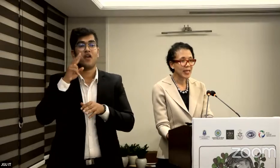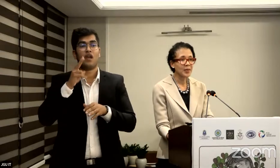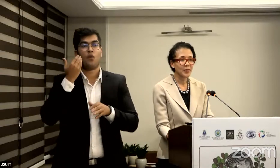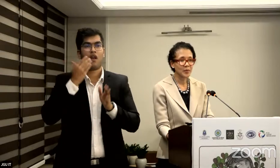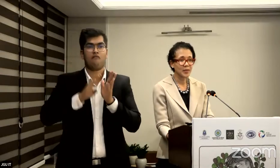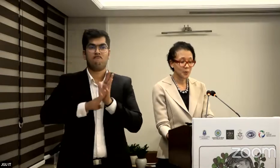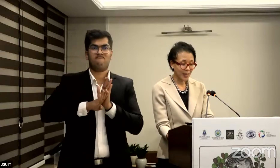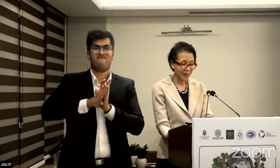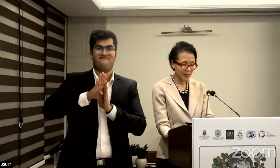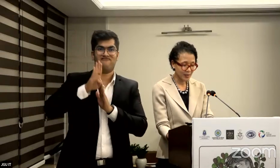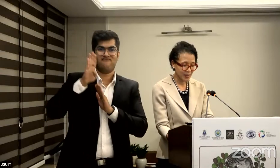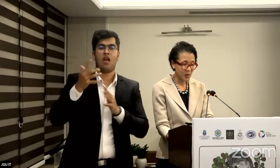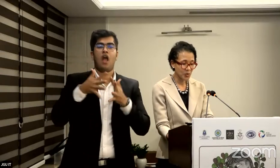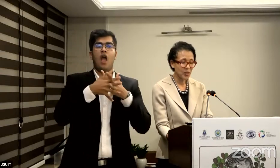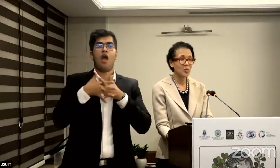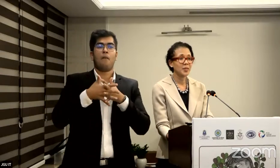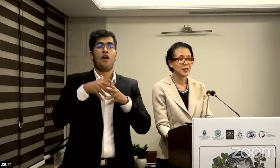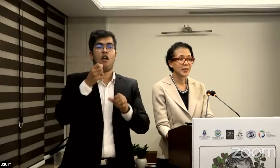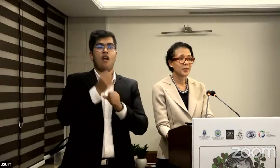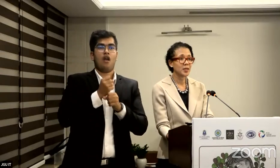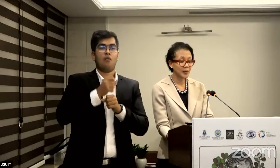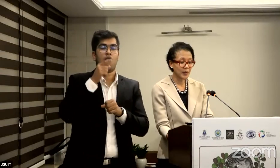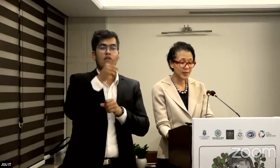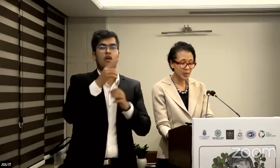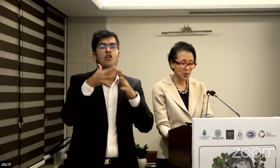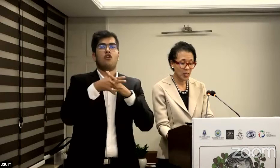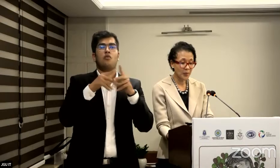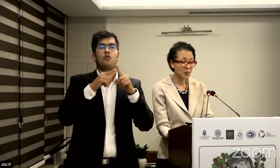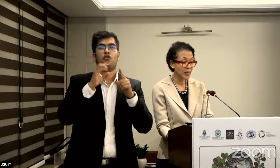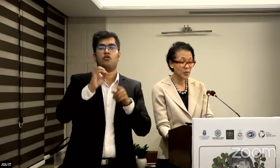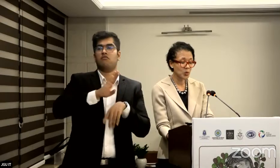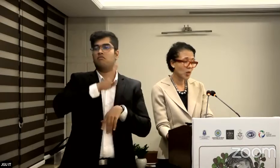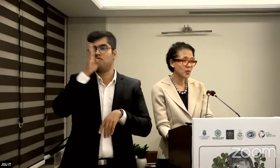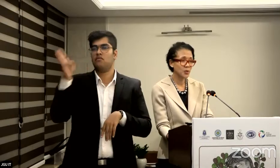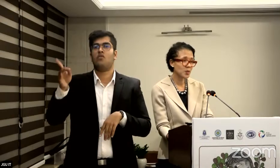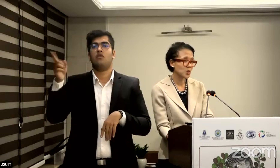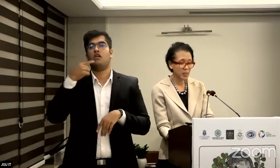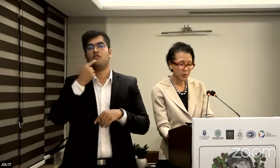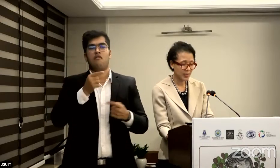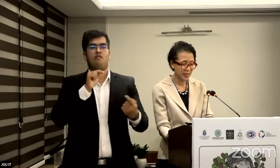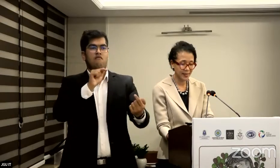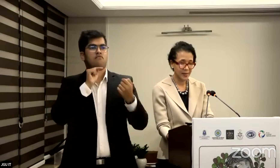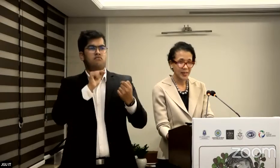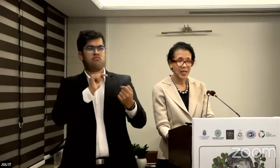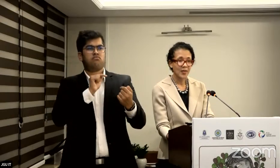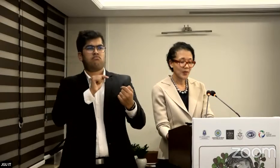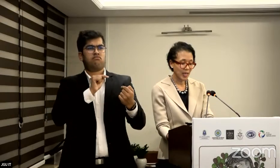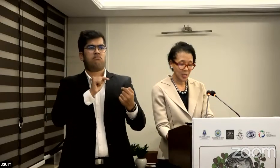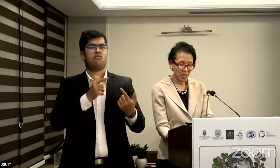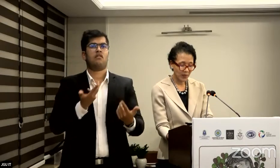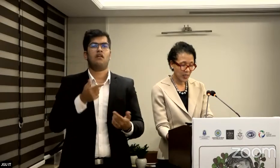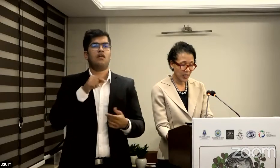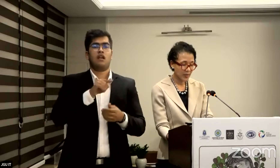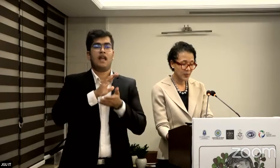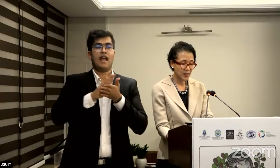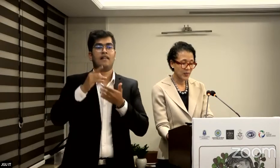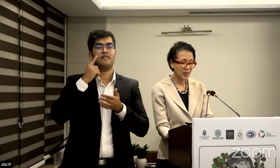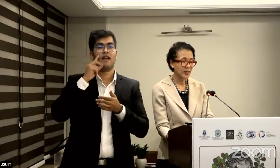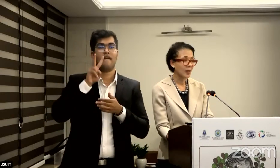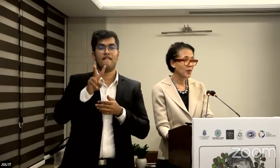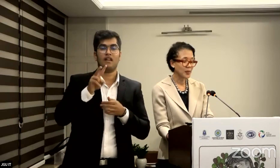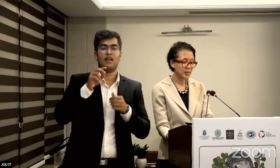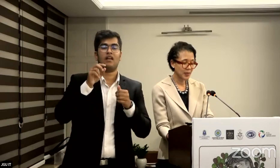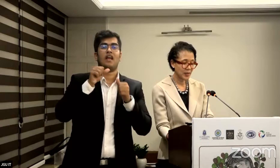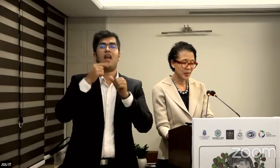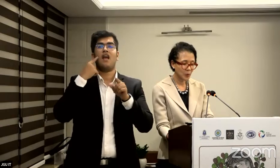the same government arrived at the WTO ministerial conference in Doha prepared to argue strenuously that the HIV/AIDS epidemic